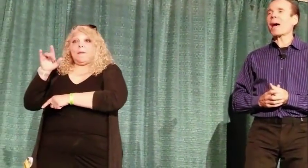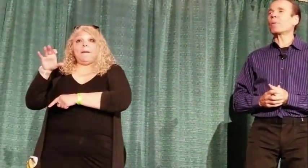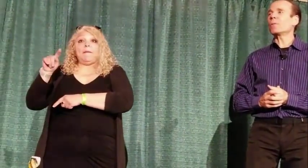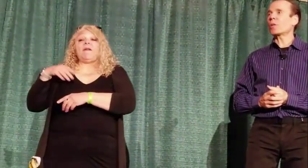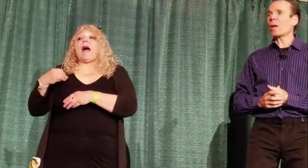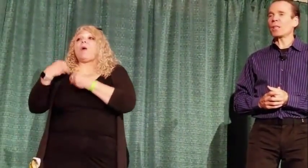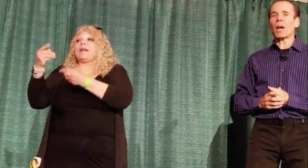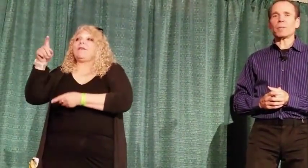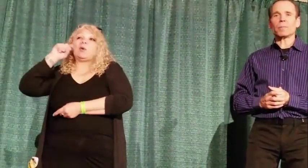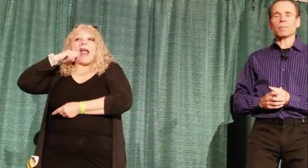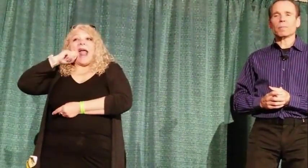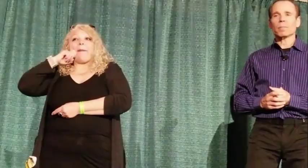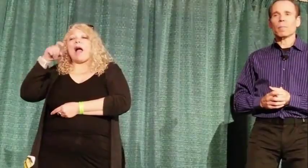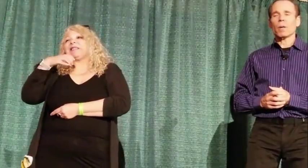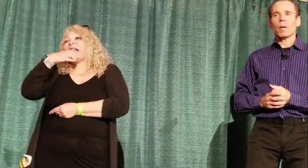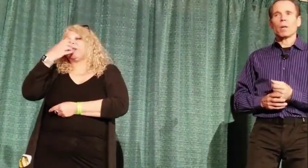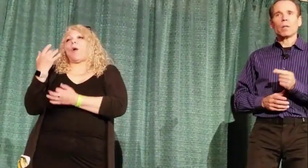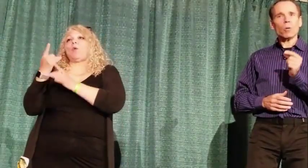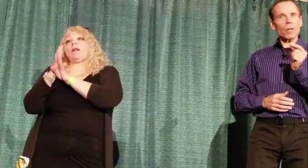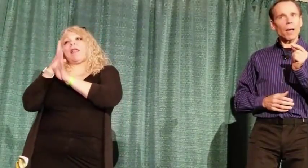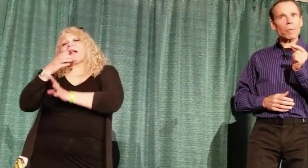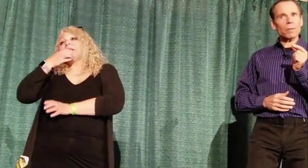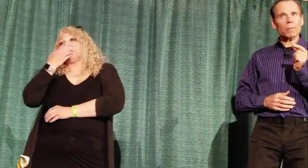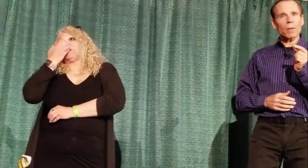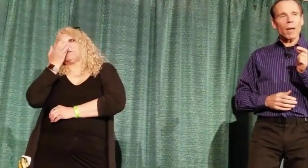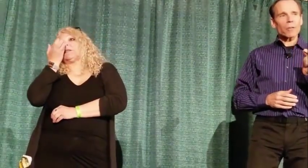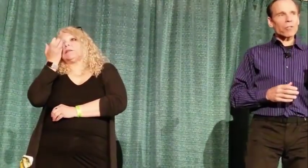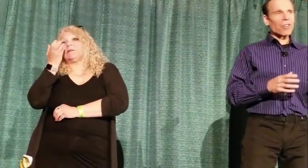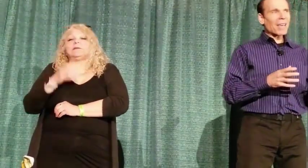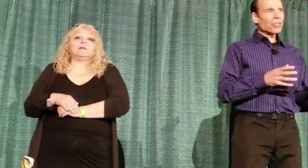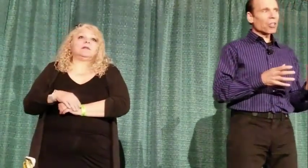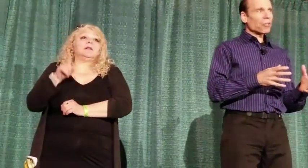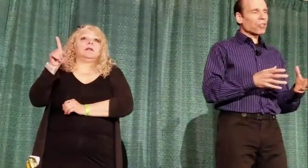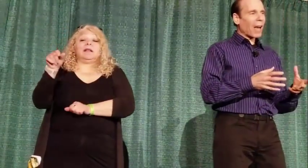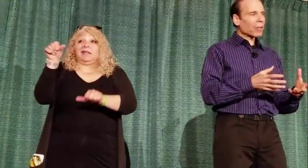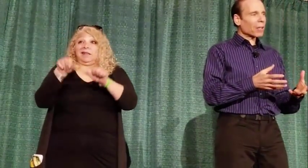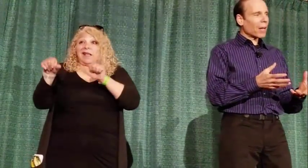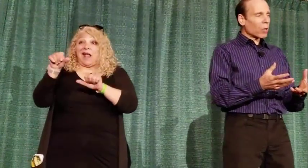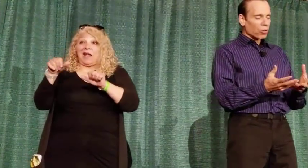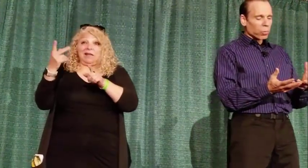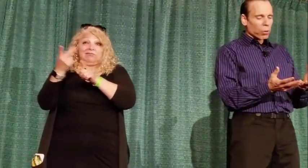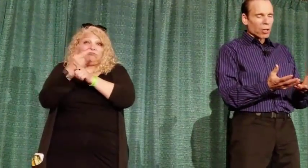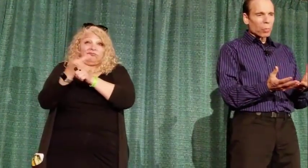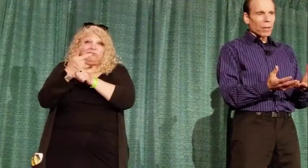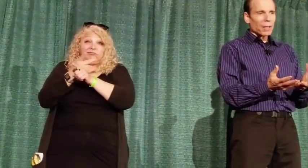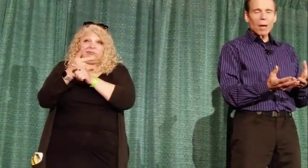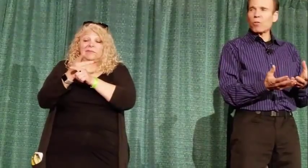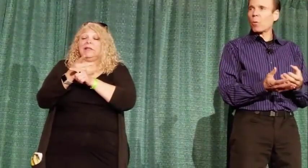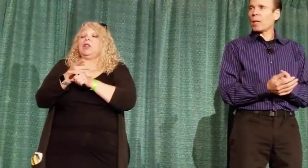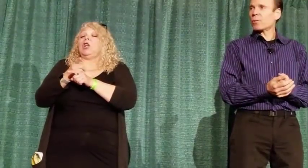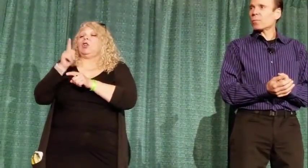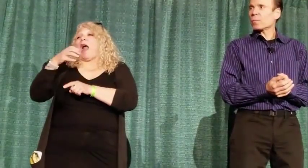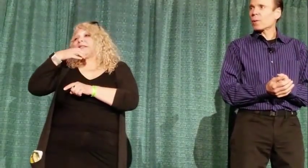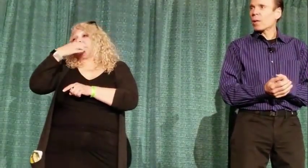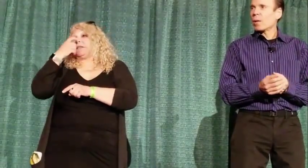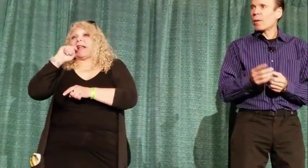you an apple while you wait in line. You know what's going to happen? As the scientists calculate how much you put on your plate and how much you